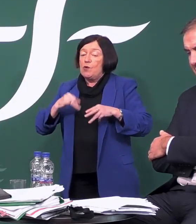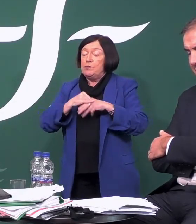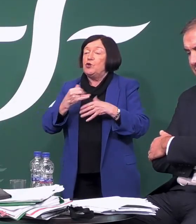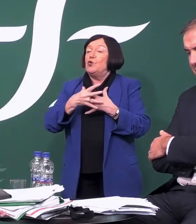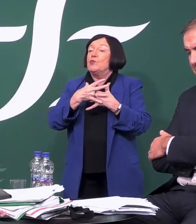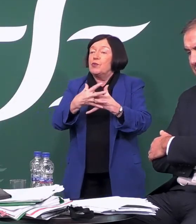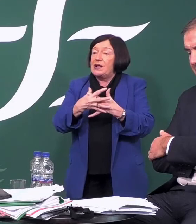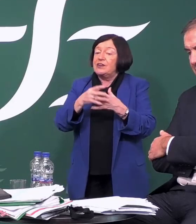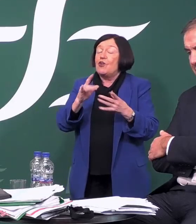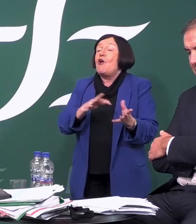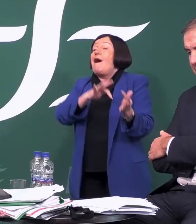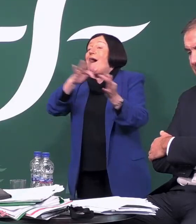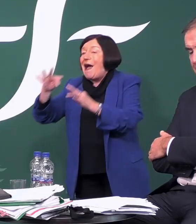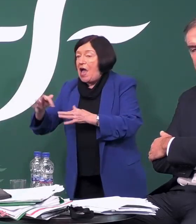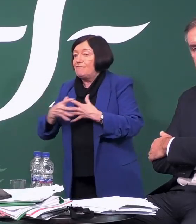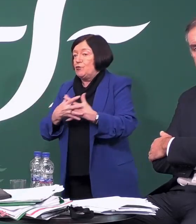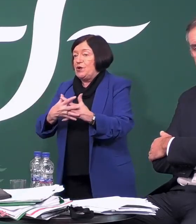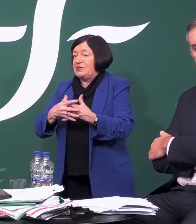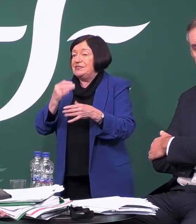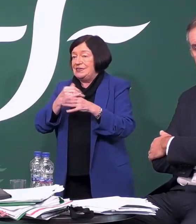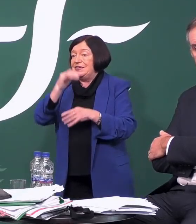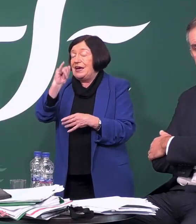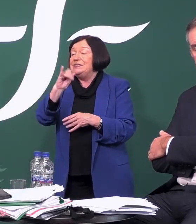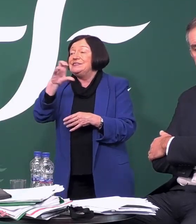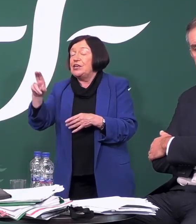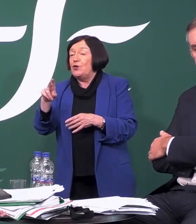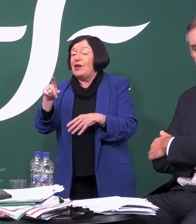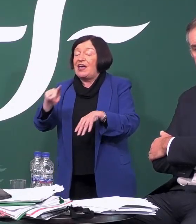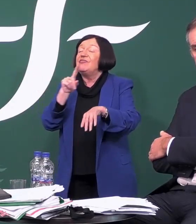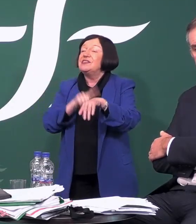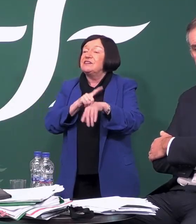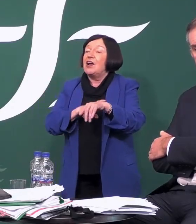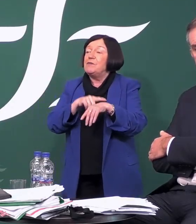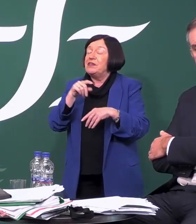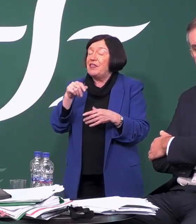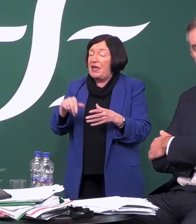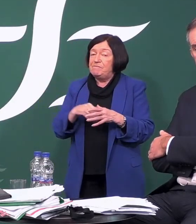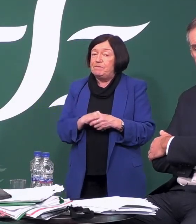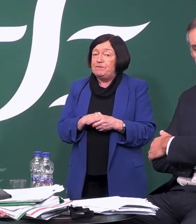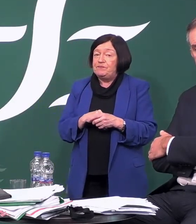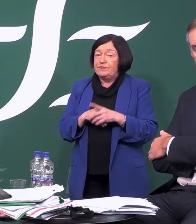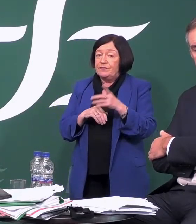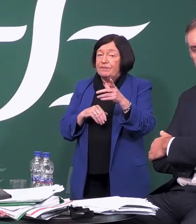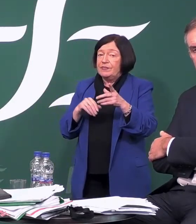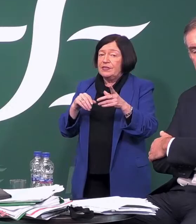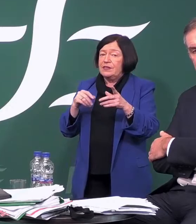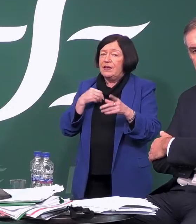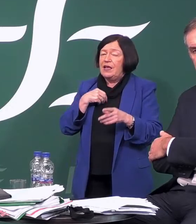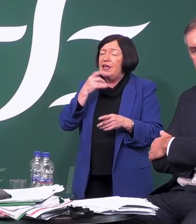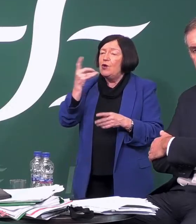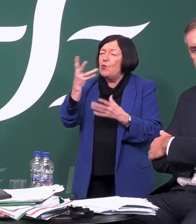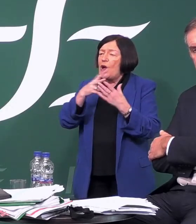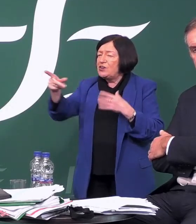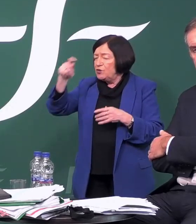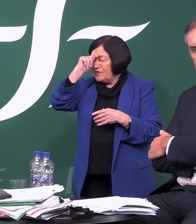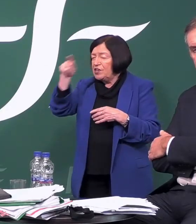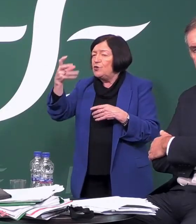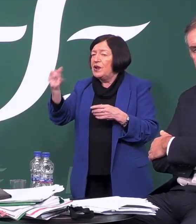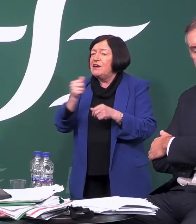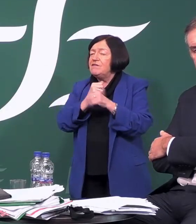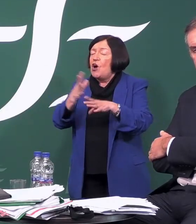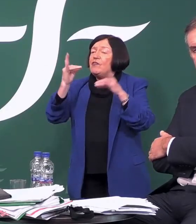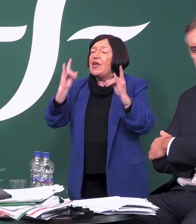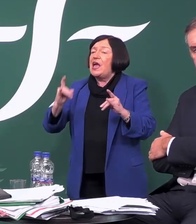or post-pregnancy to intensive care units and the timing of that in relation to the surges. Sorry, can I just ask, when do you reckon you'll have all the